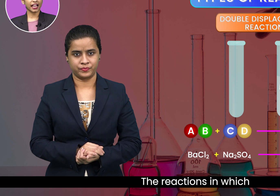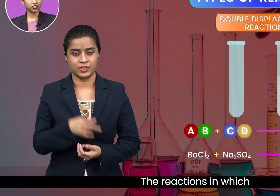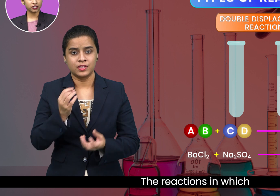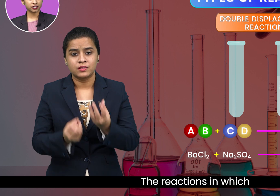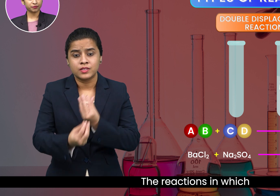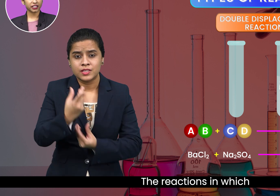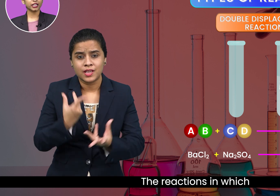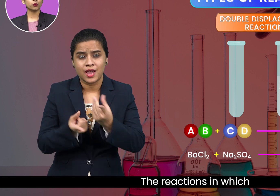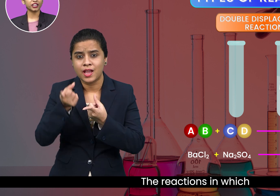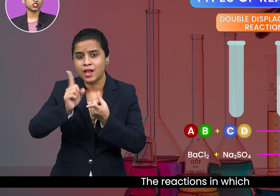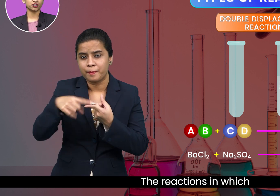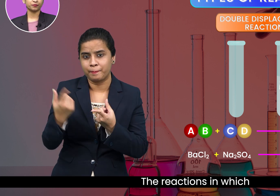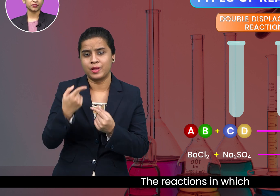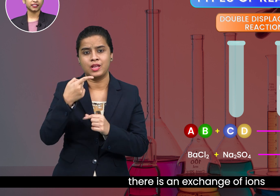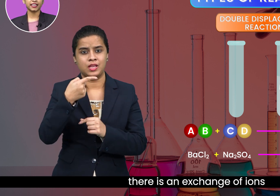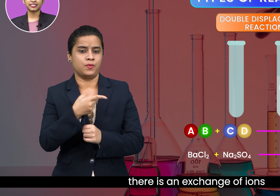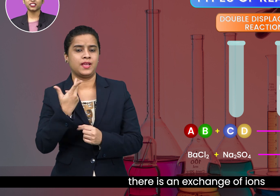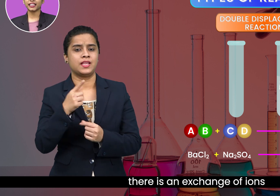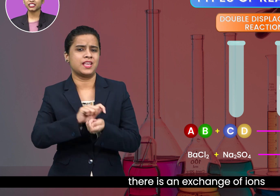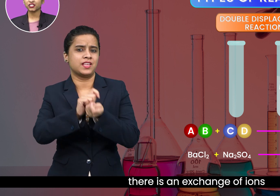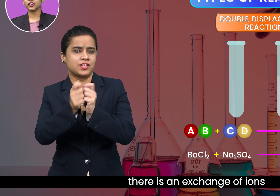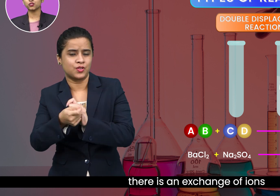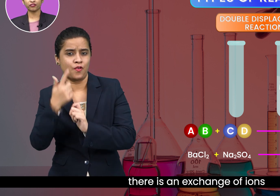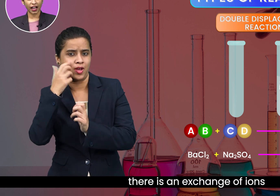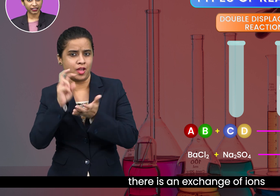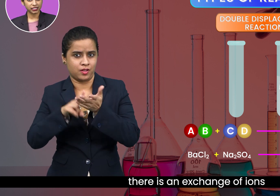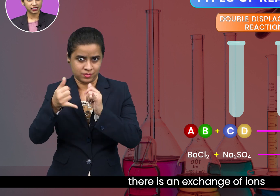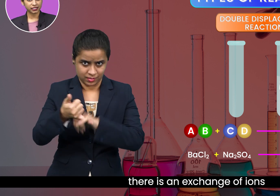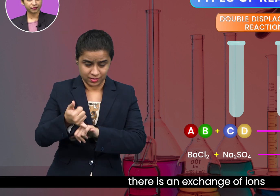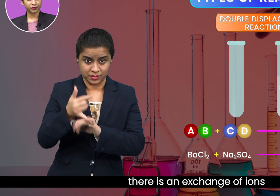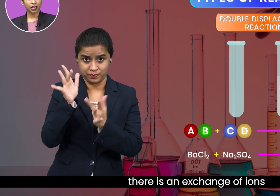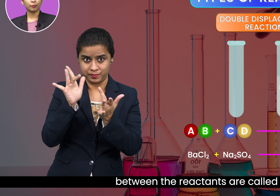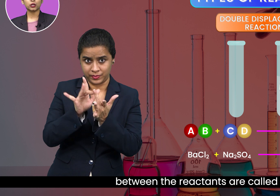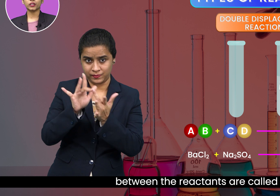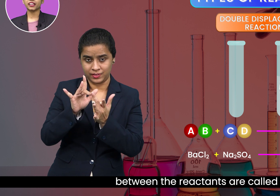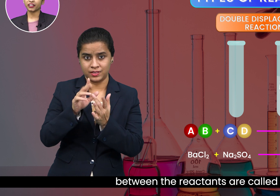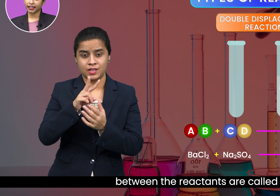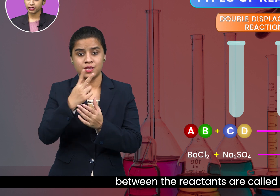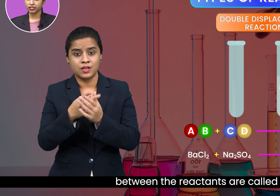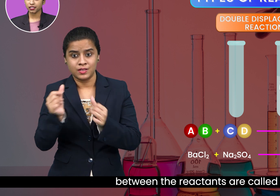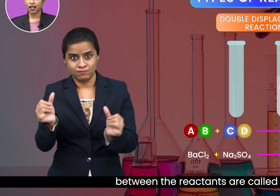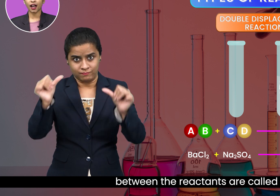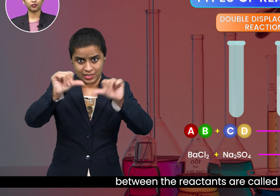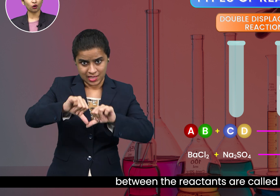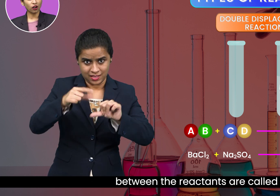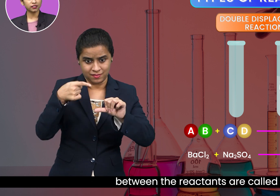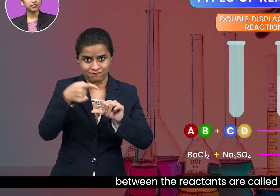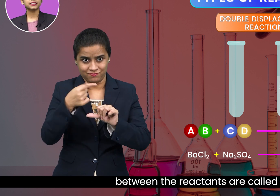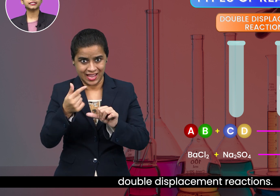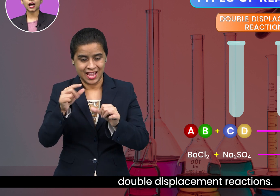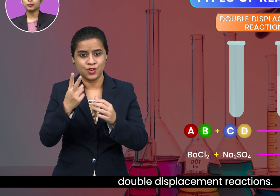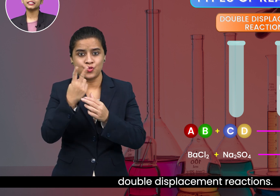The reactions in which there is an exchange of ions between the reactants are